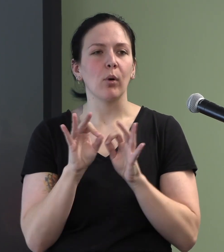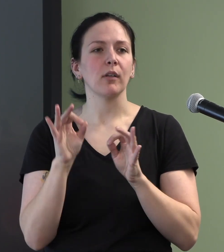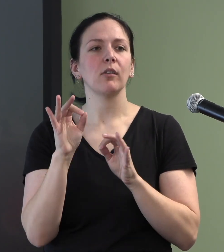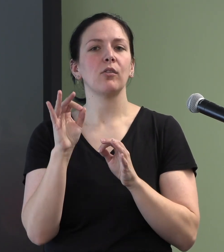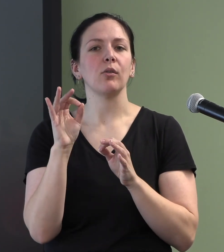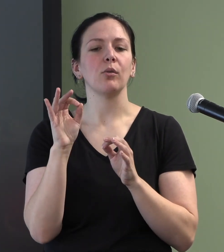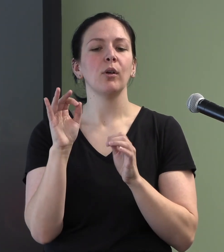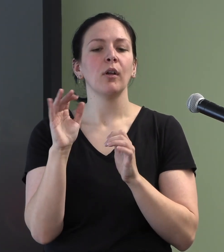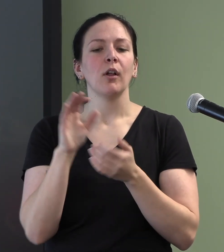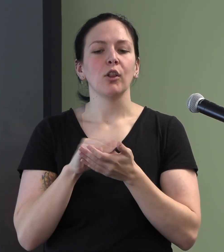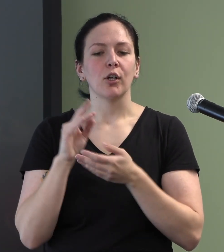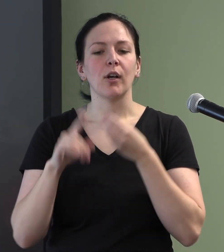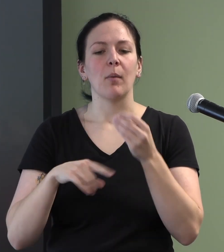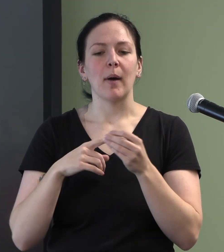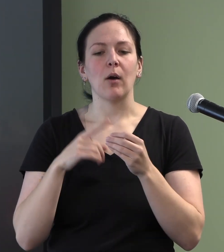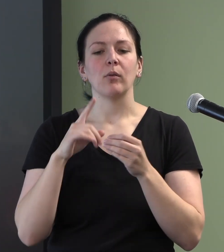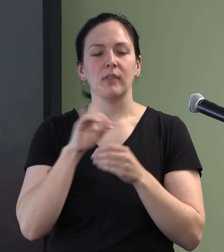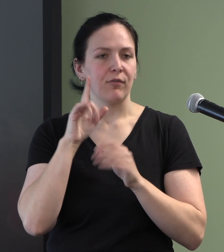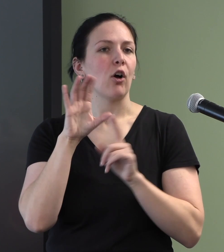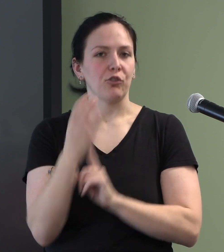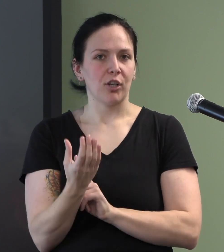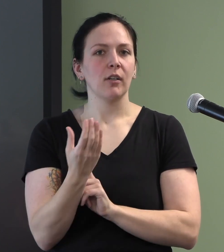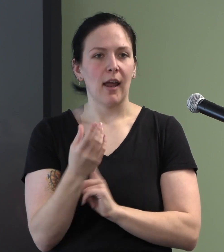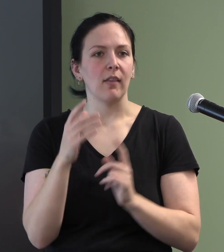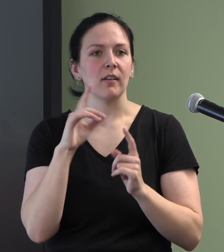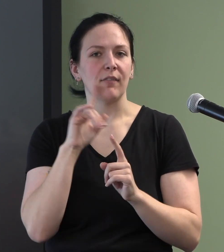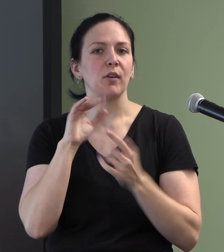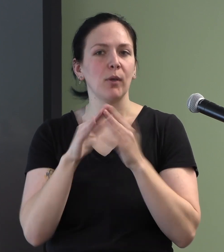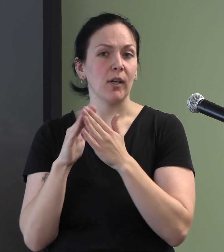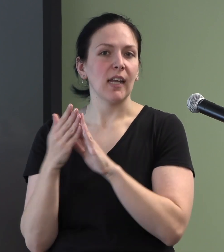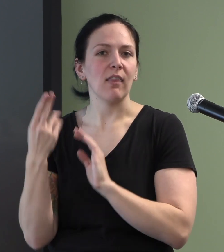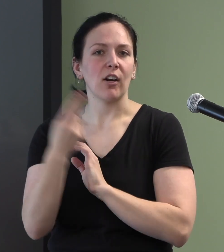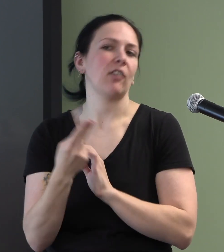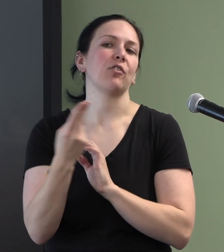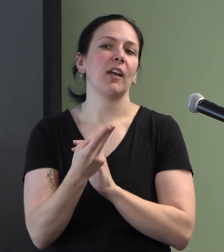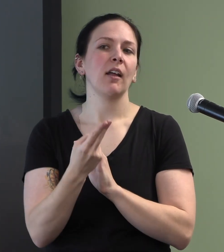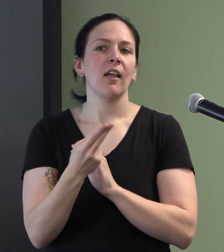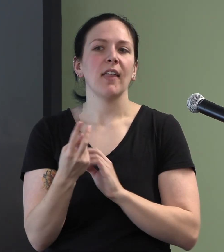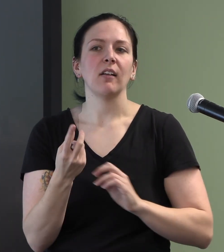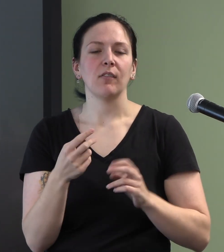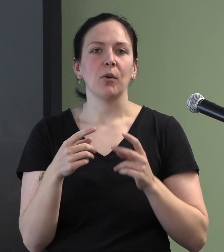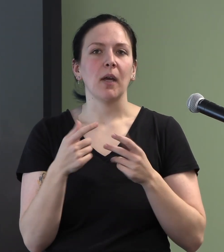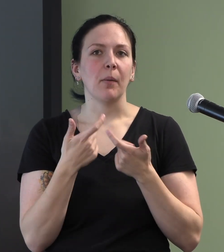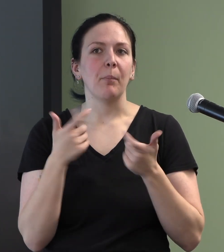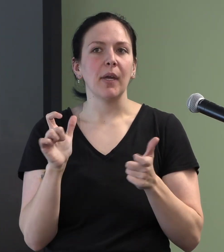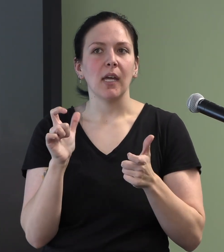important to learn about deaf culture and the deaf community and their history. That'll give you a big